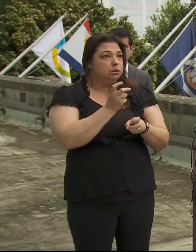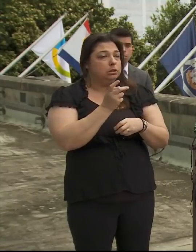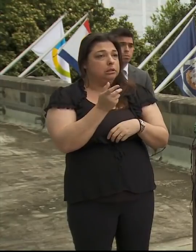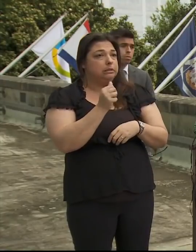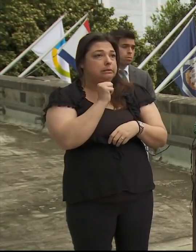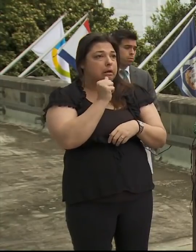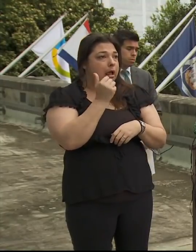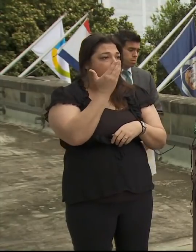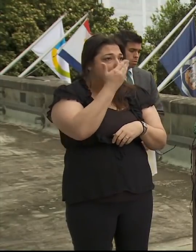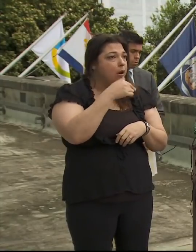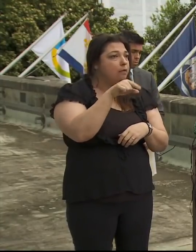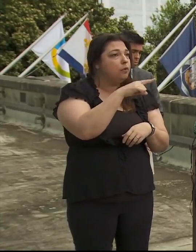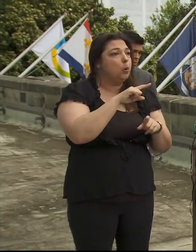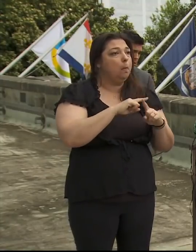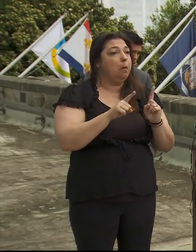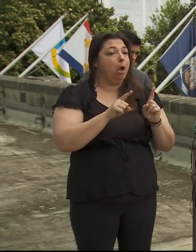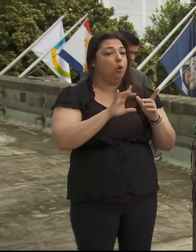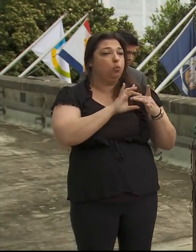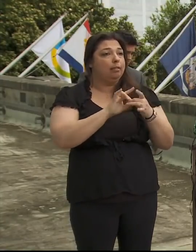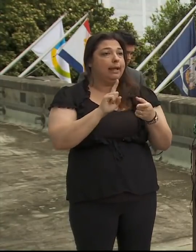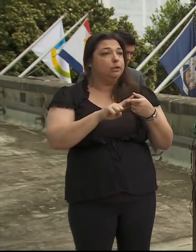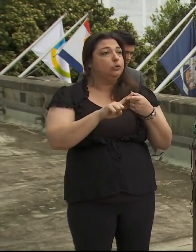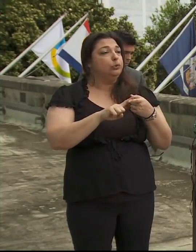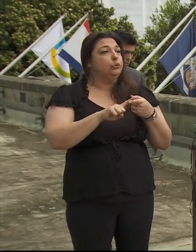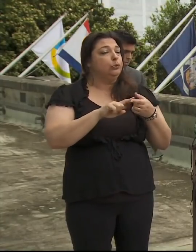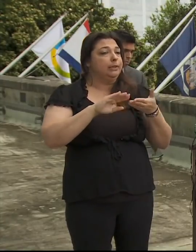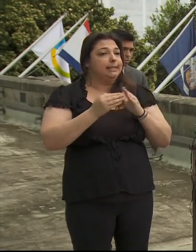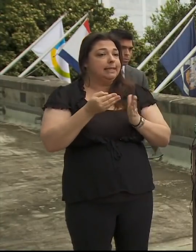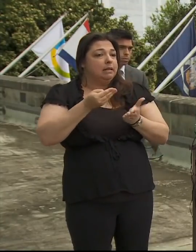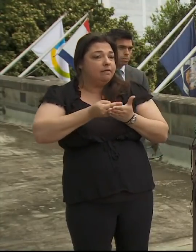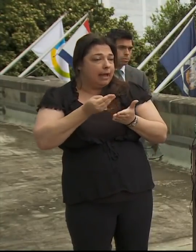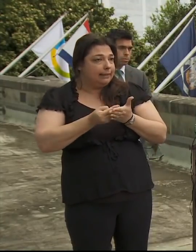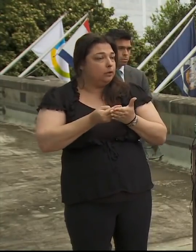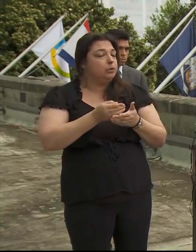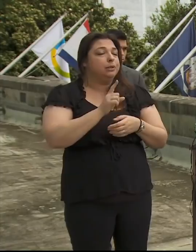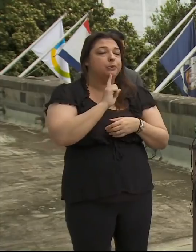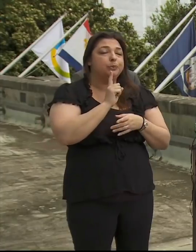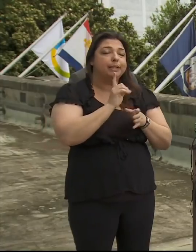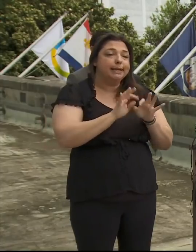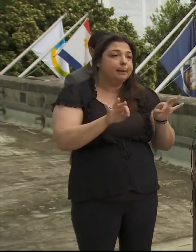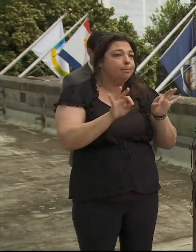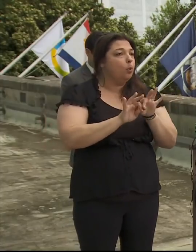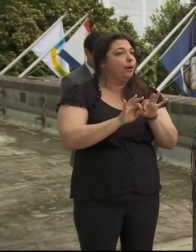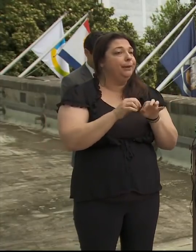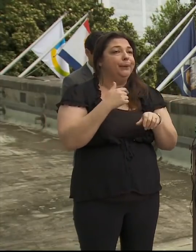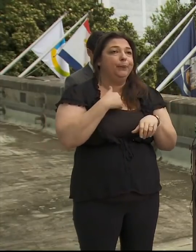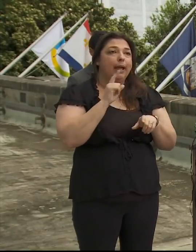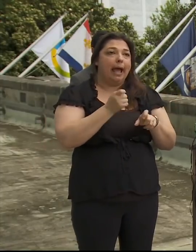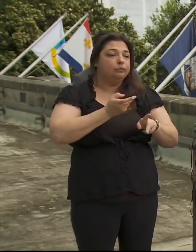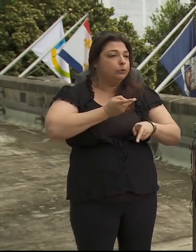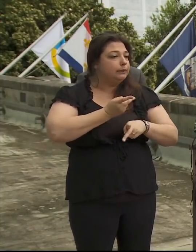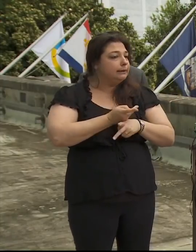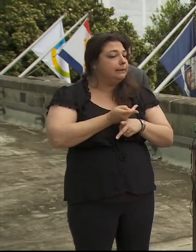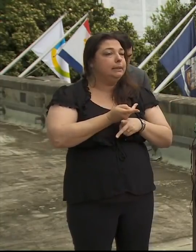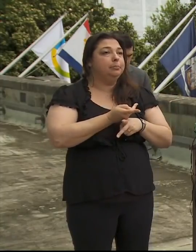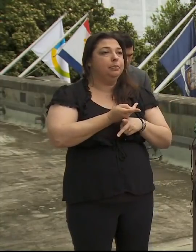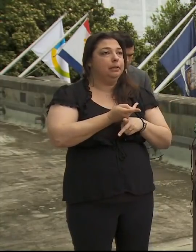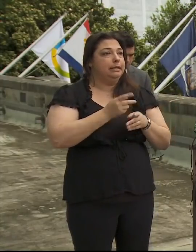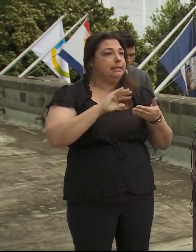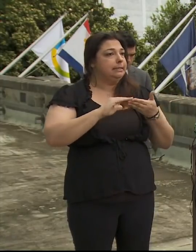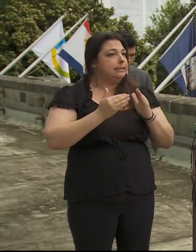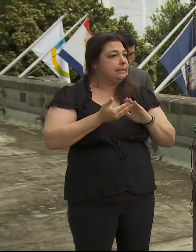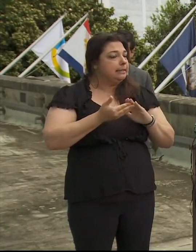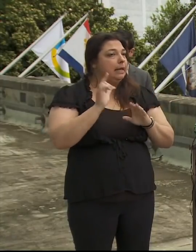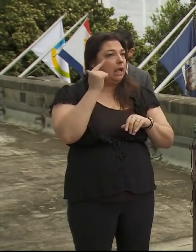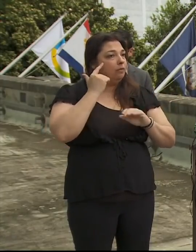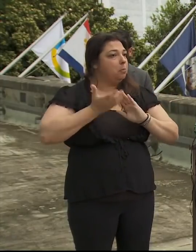it relates to the city's financial ship. It's so important because we have to keep city